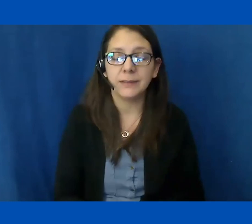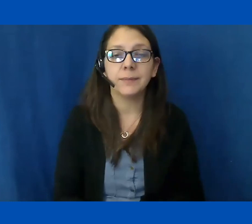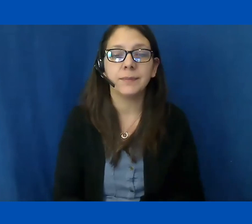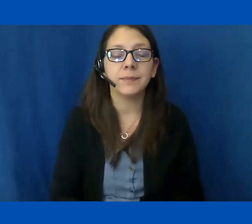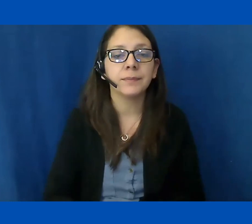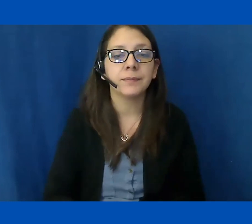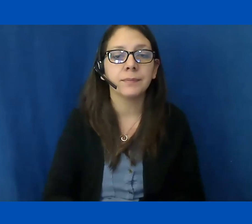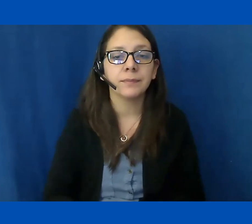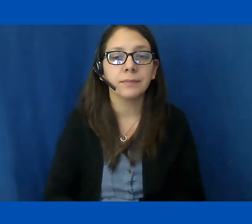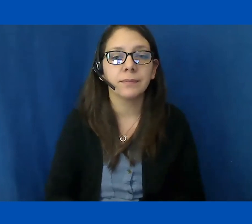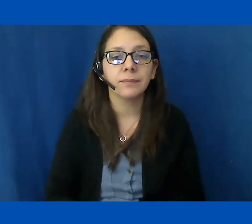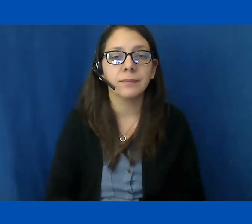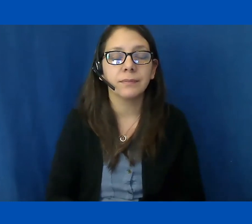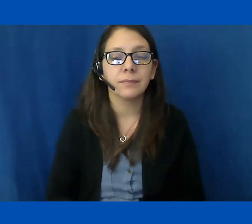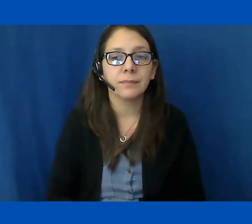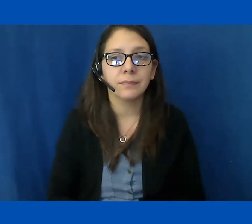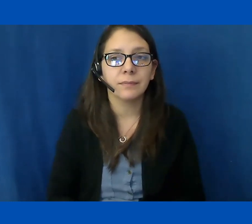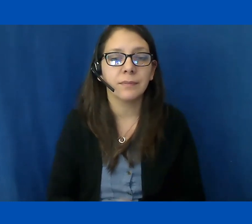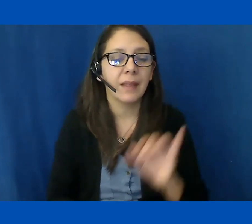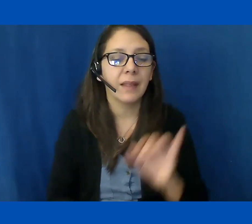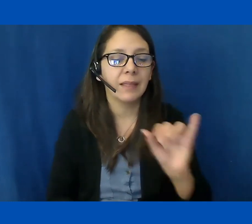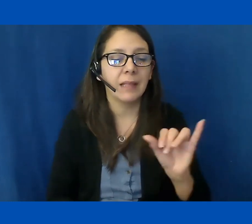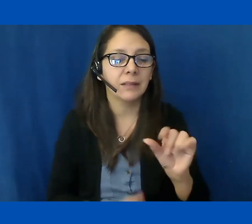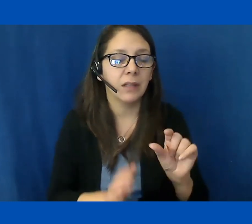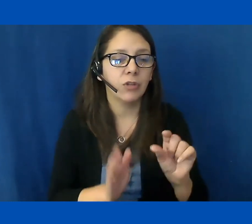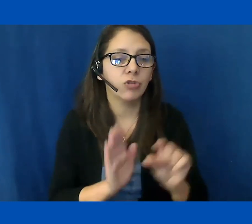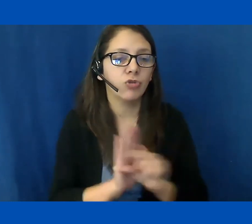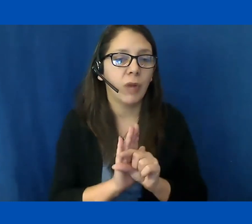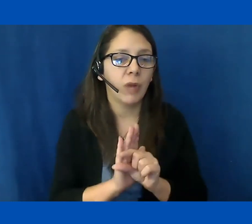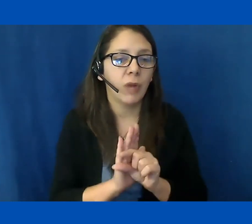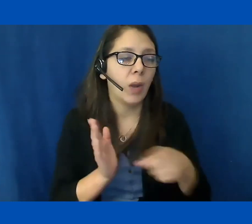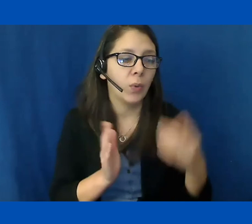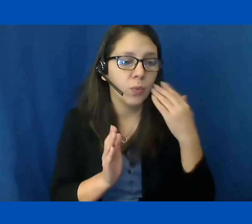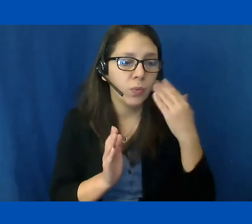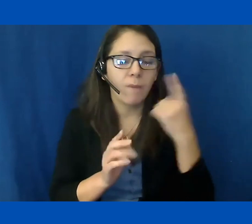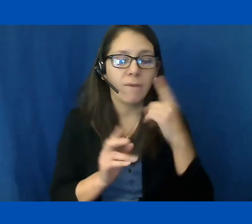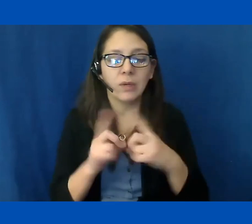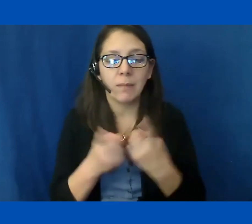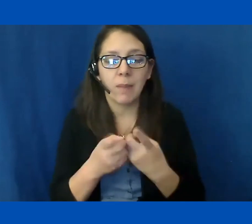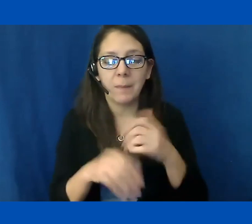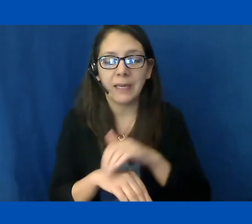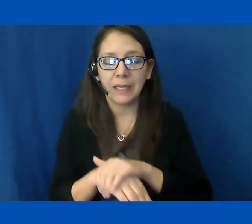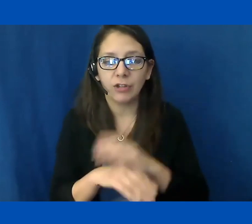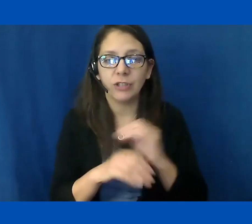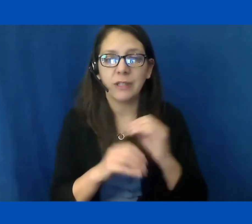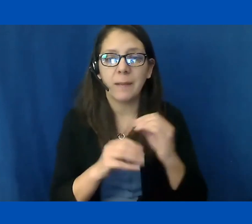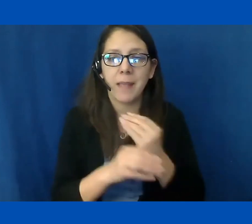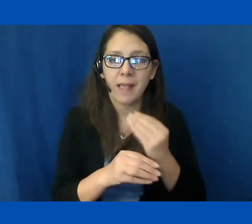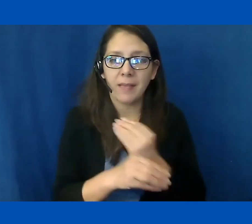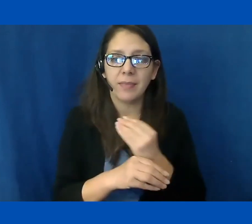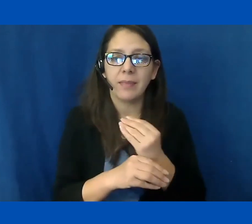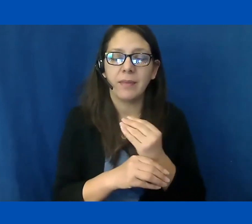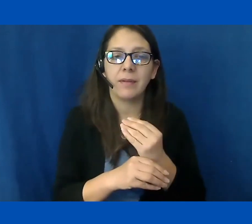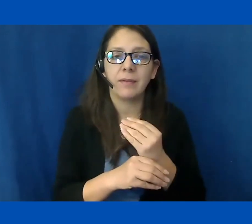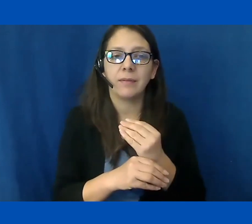like a grading of whatever you know in the departments of English, math, and it basically serves